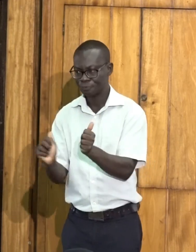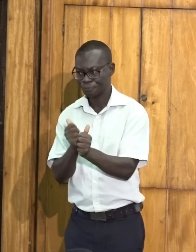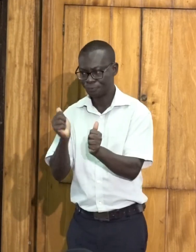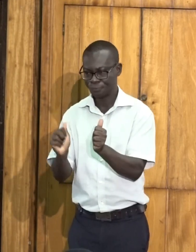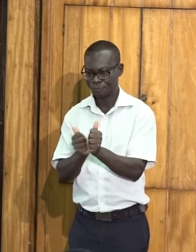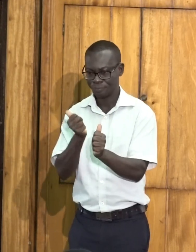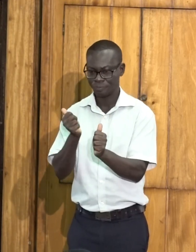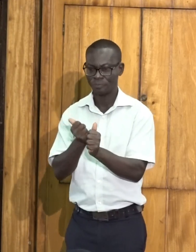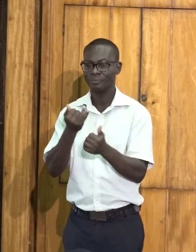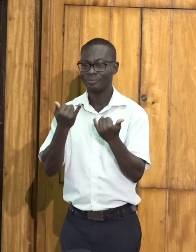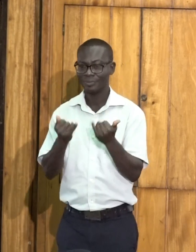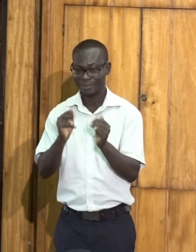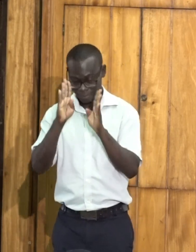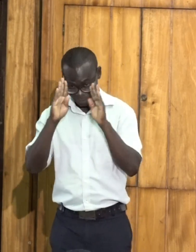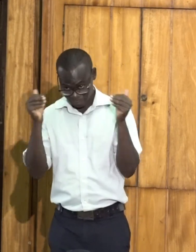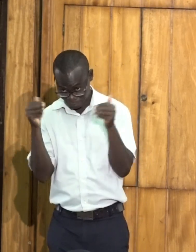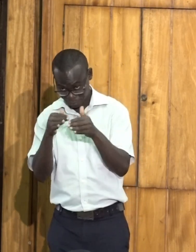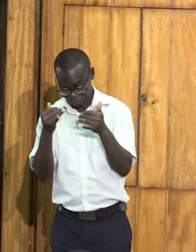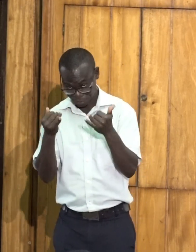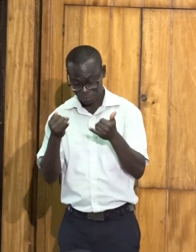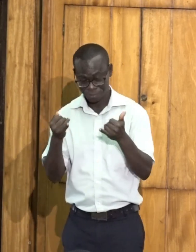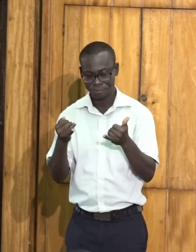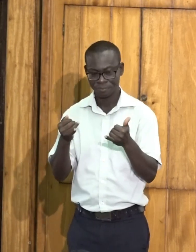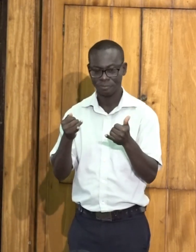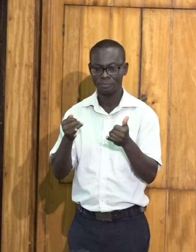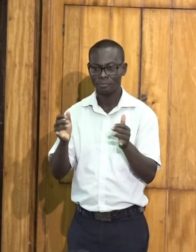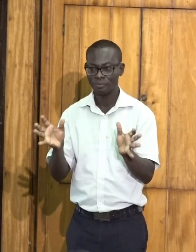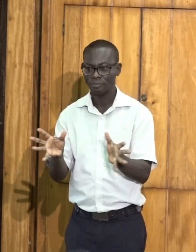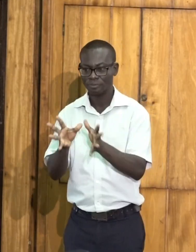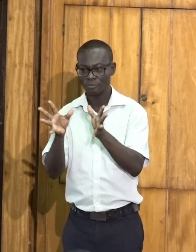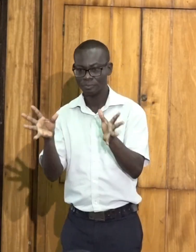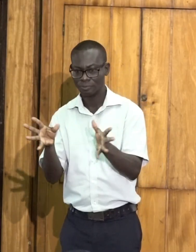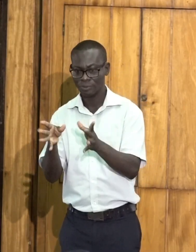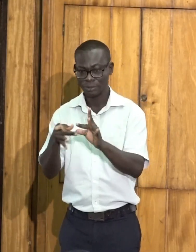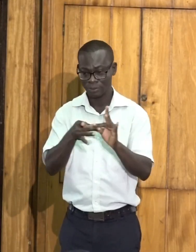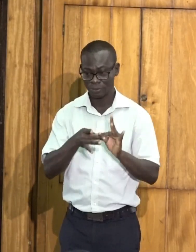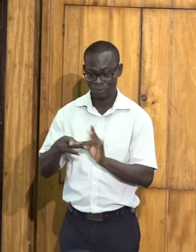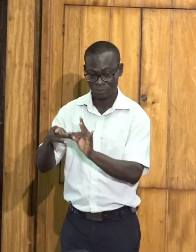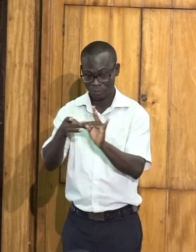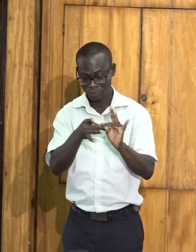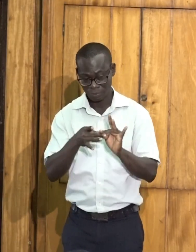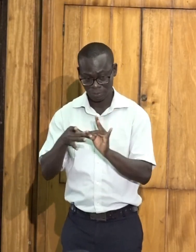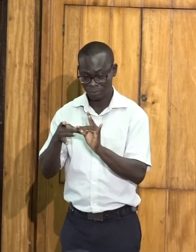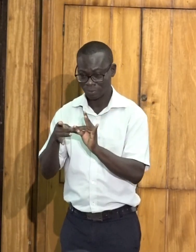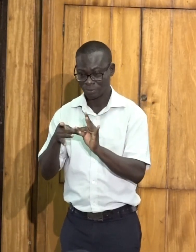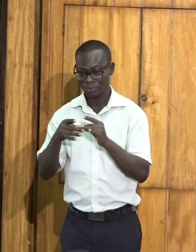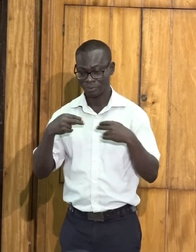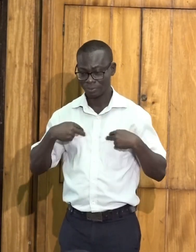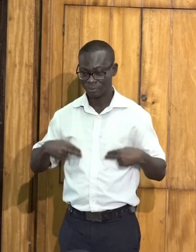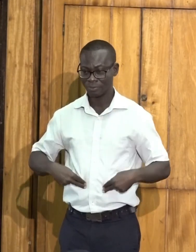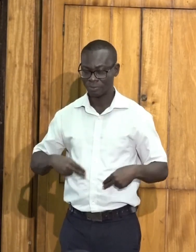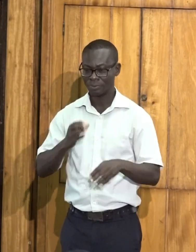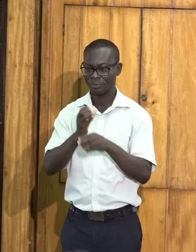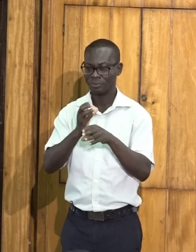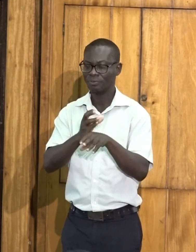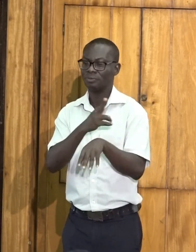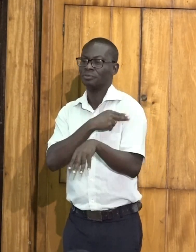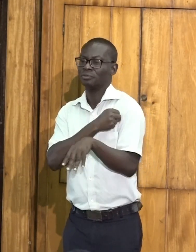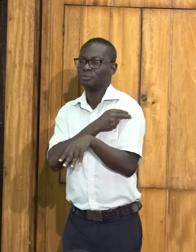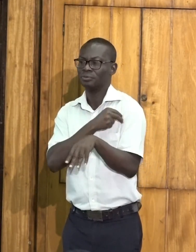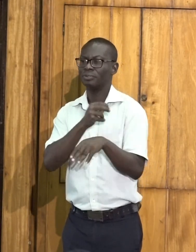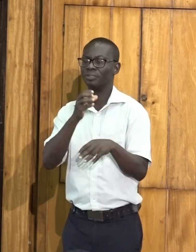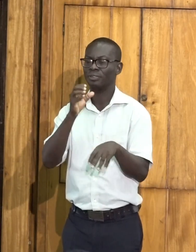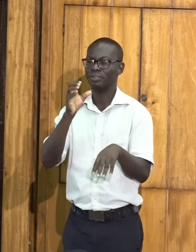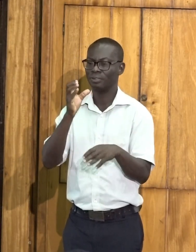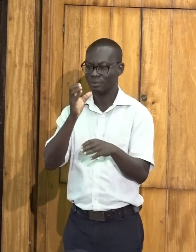I'd like to emphasize is that in order to encourage appropriation and incorporation in the healthcare facilities and by the healthcare